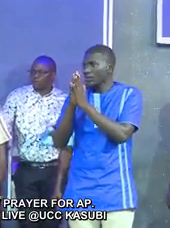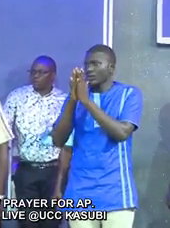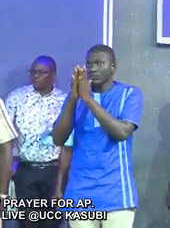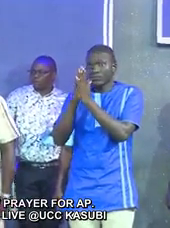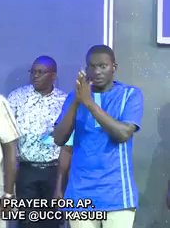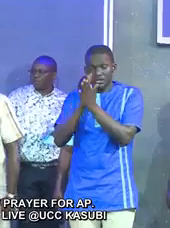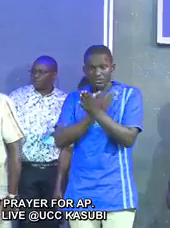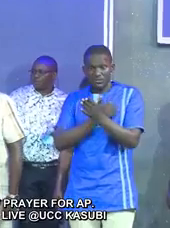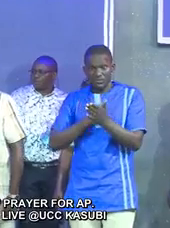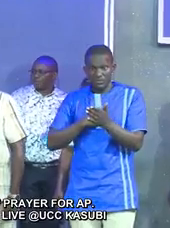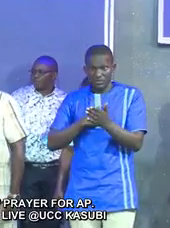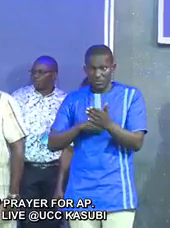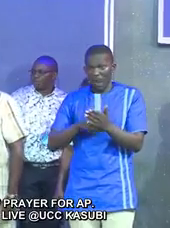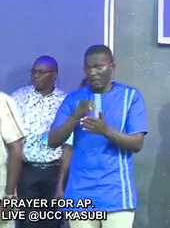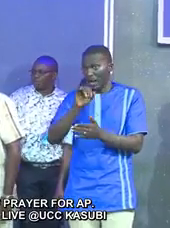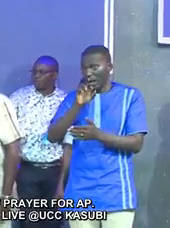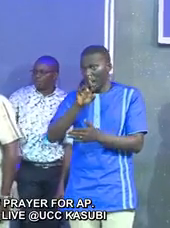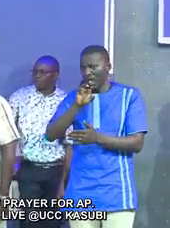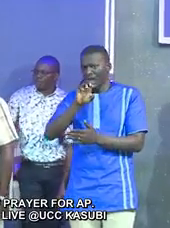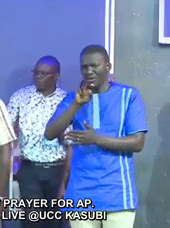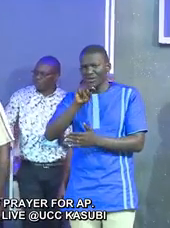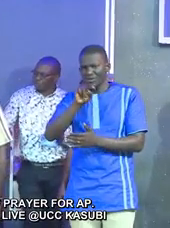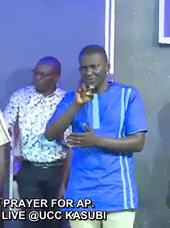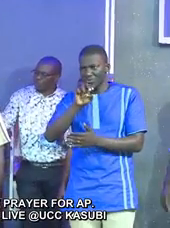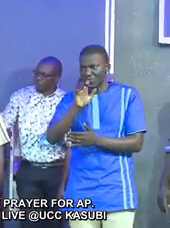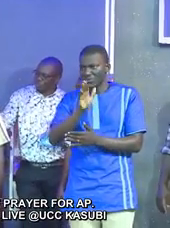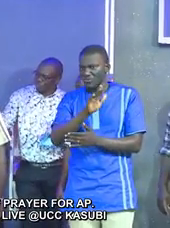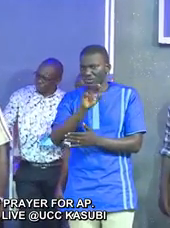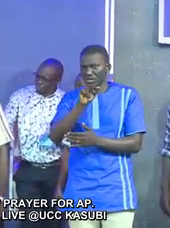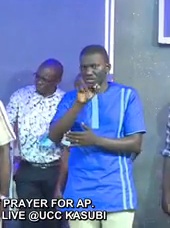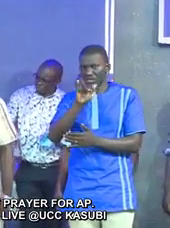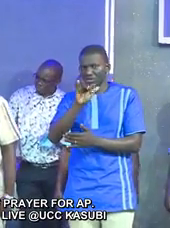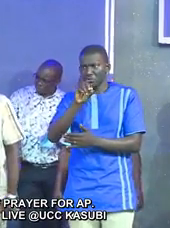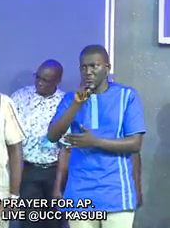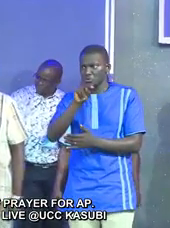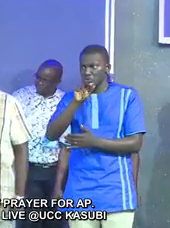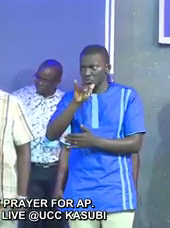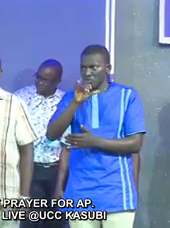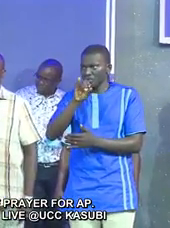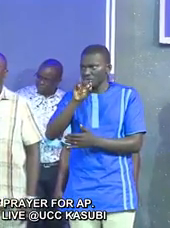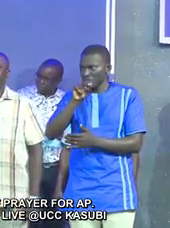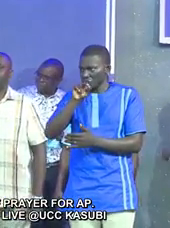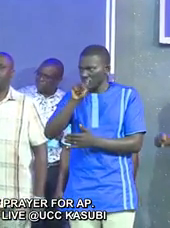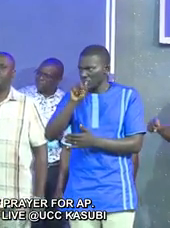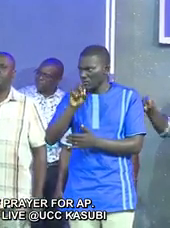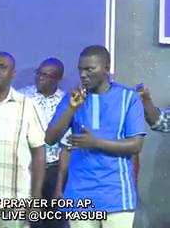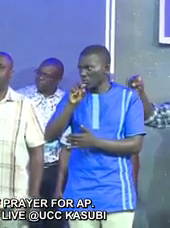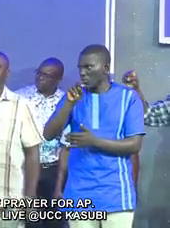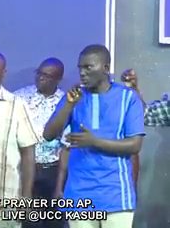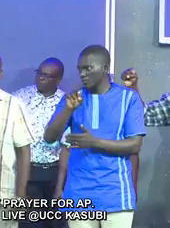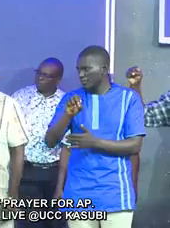maama Irene Nyonyi Ntono. Tugenda kubanga tumuwanirira maaso ga Mukama.